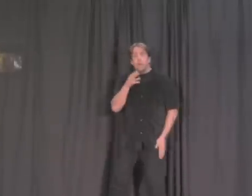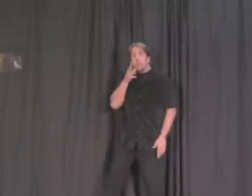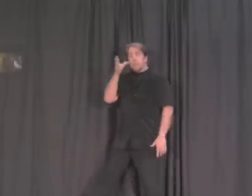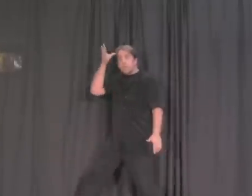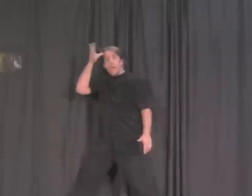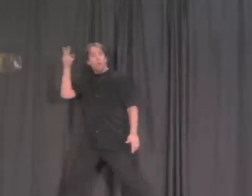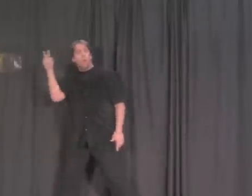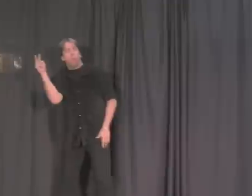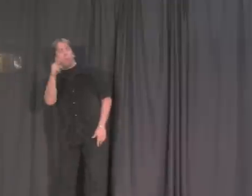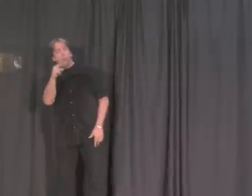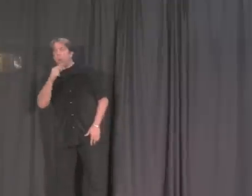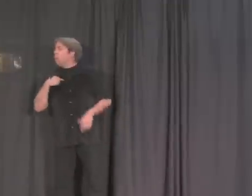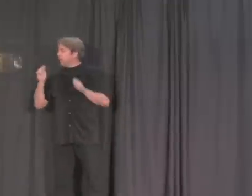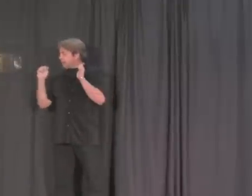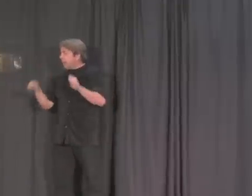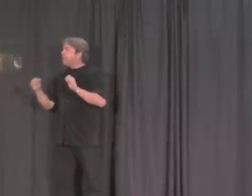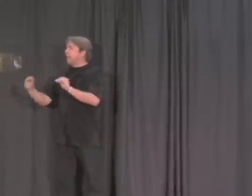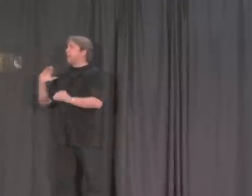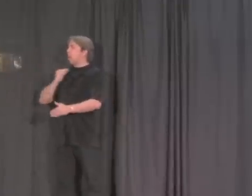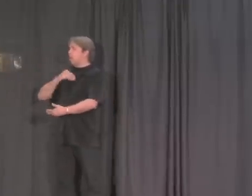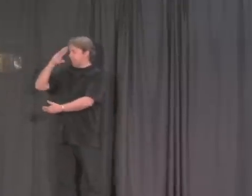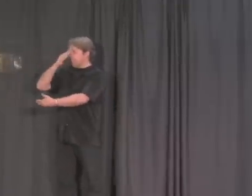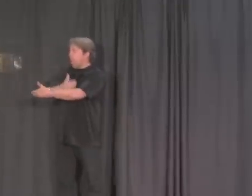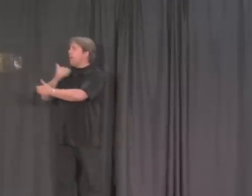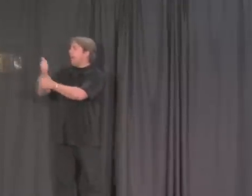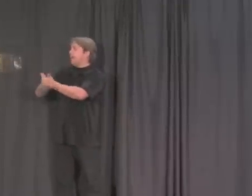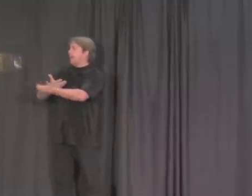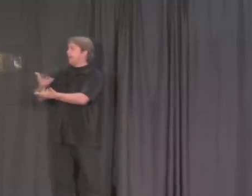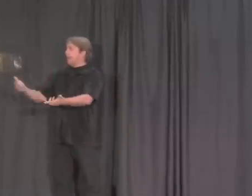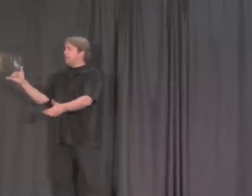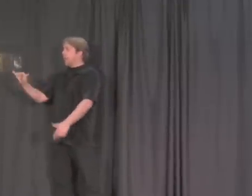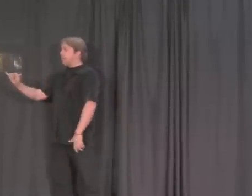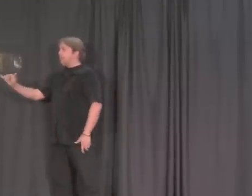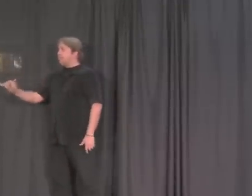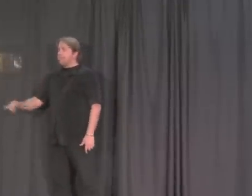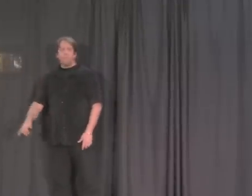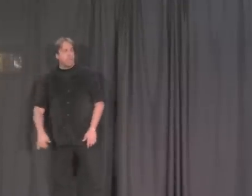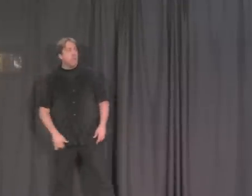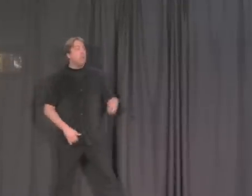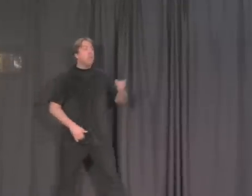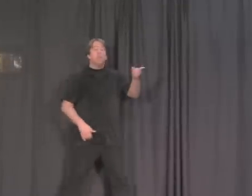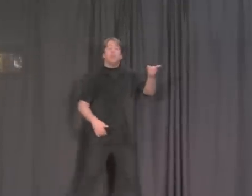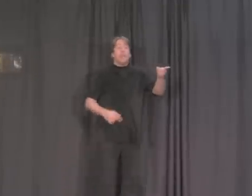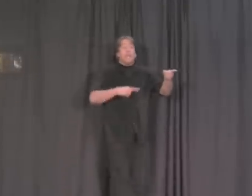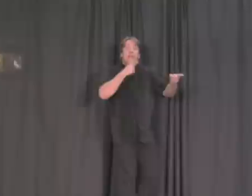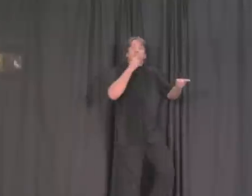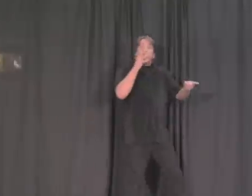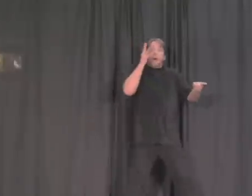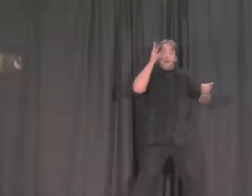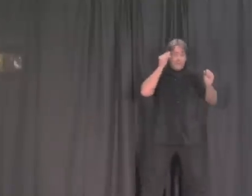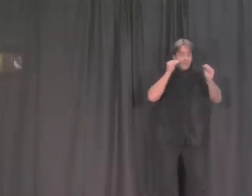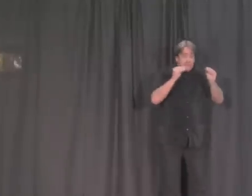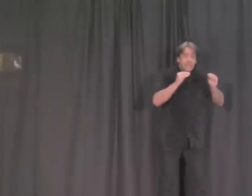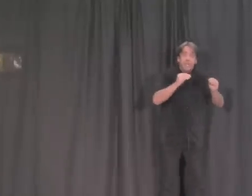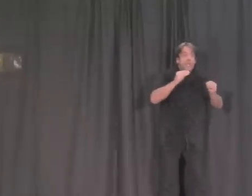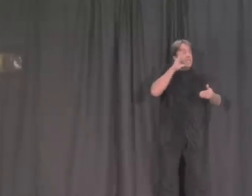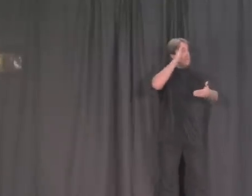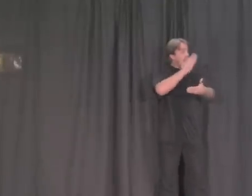Shit. I noticed that the parents of my hearing friends would always teach them everything, and my mother wanted to be